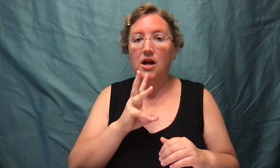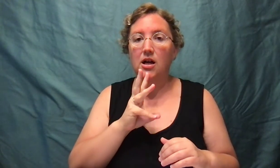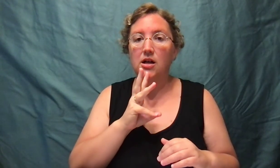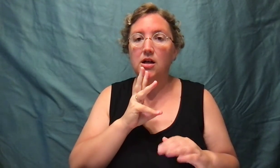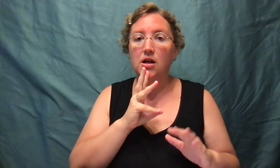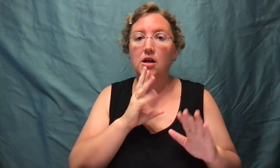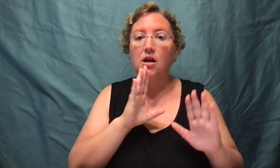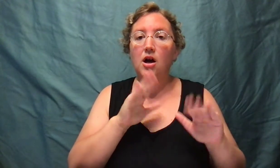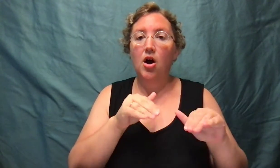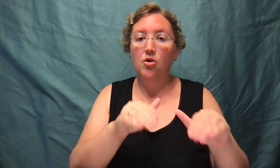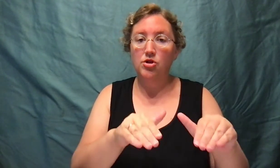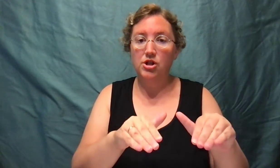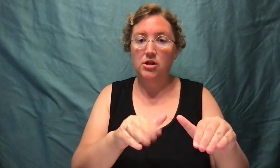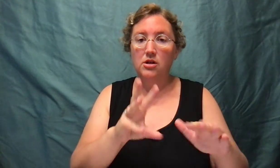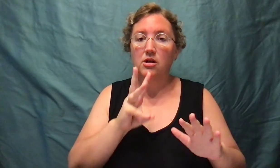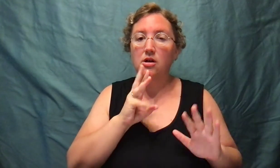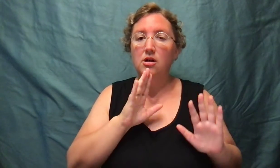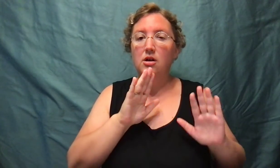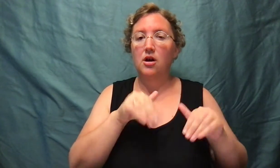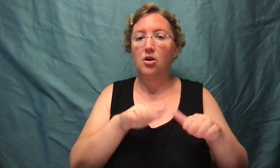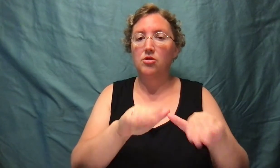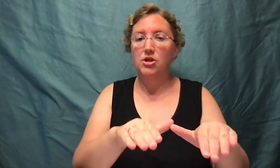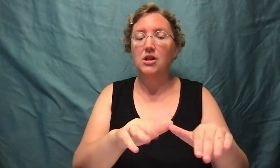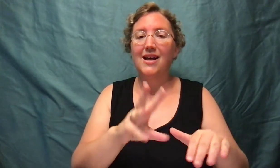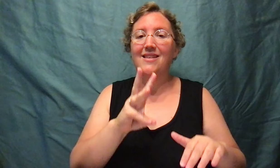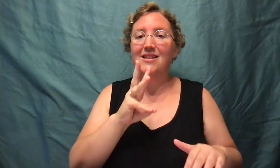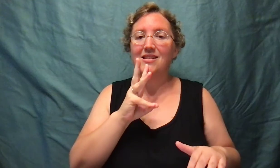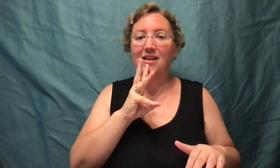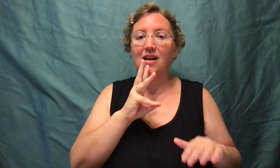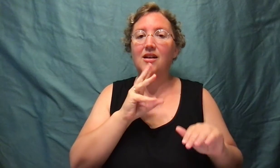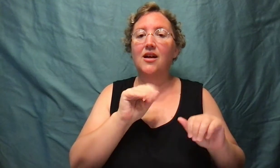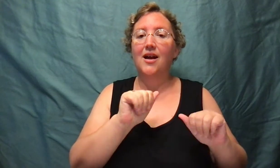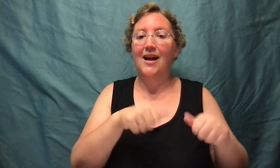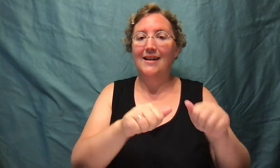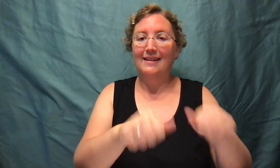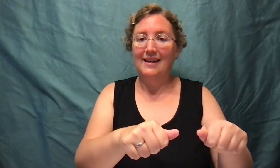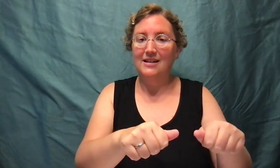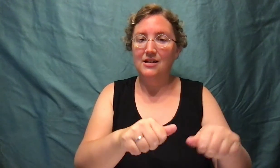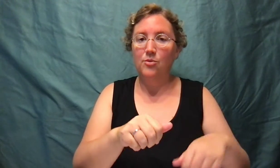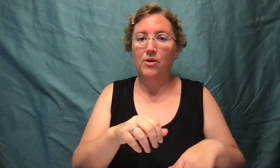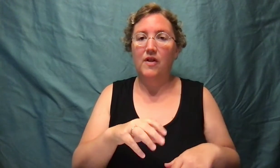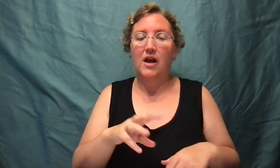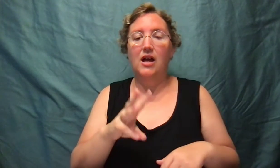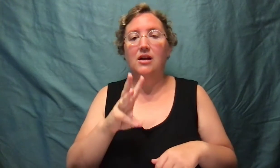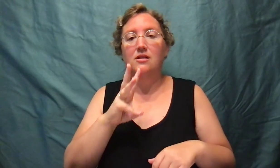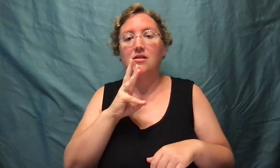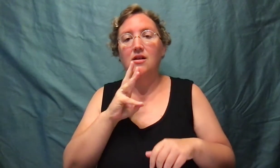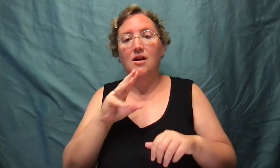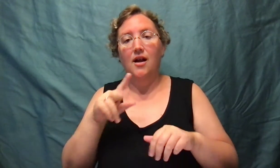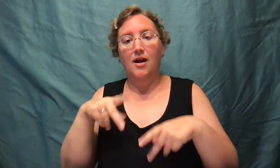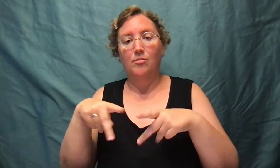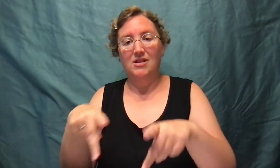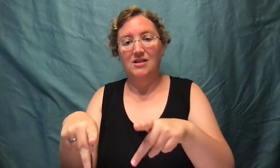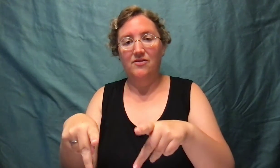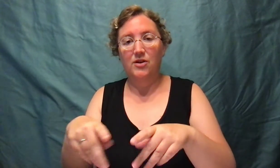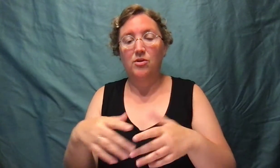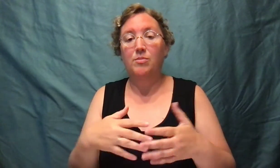sign ocean, and then sign Atlantic with A's and Pacific with